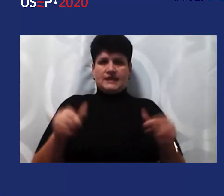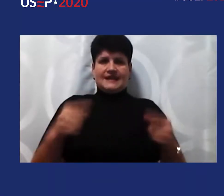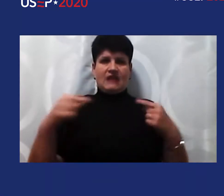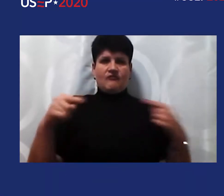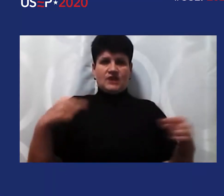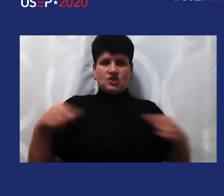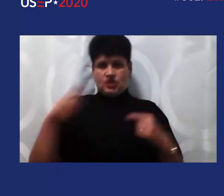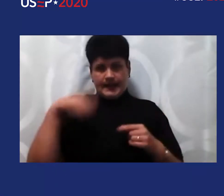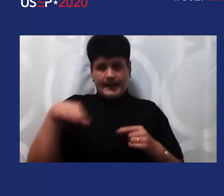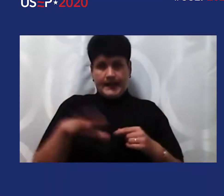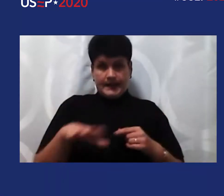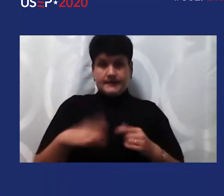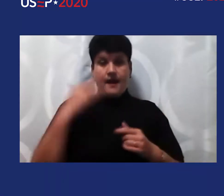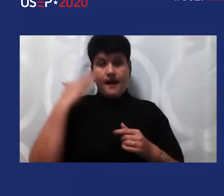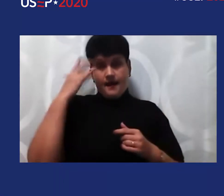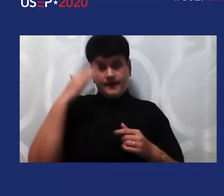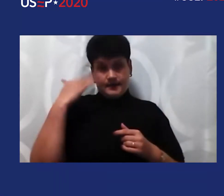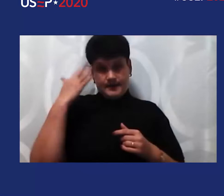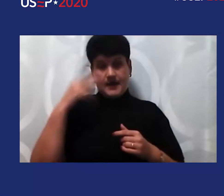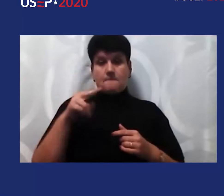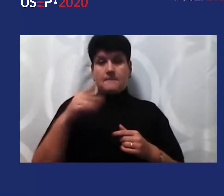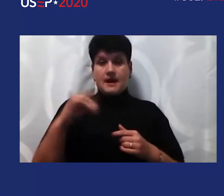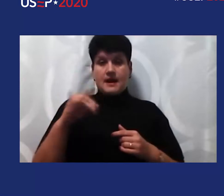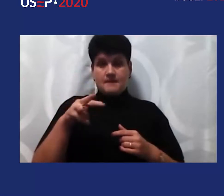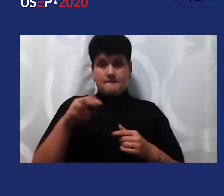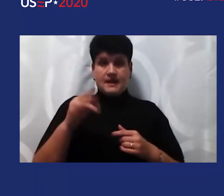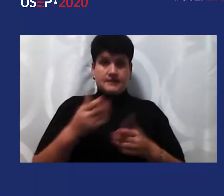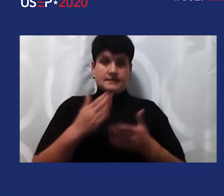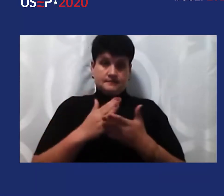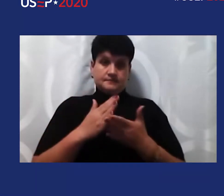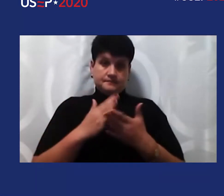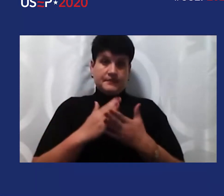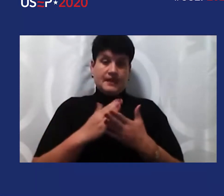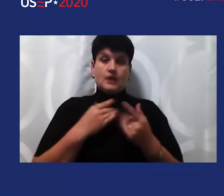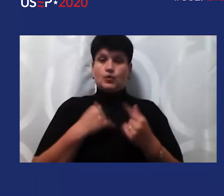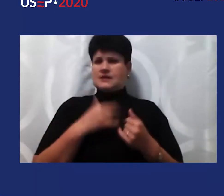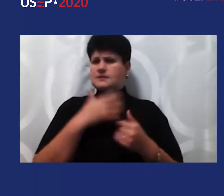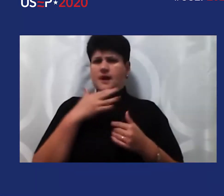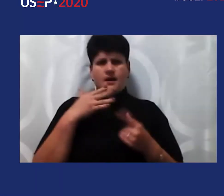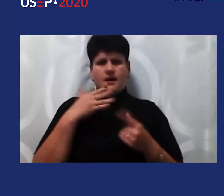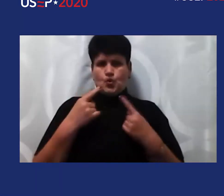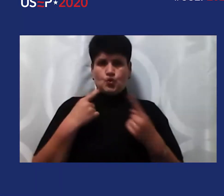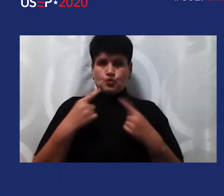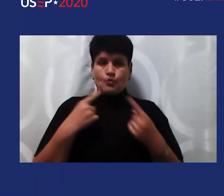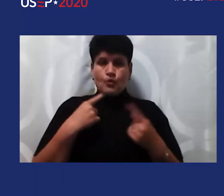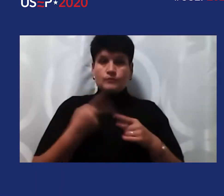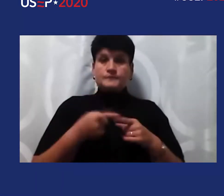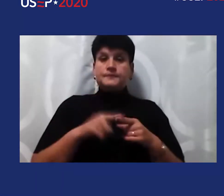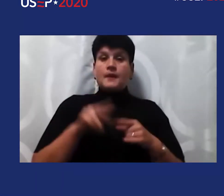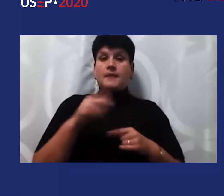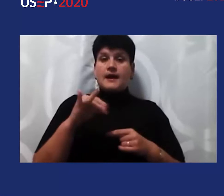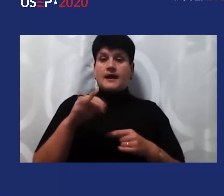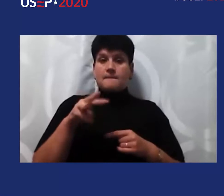it's most likely not going to fly in the US format of it.